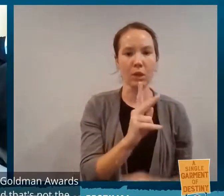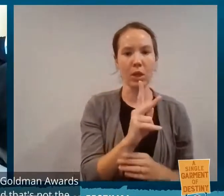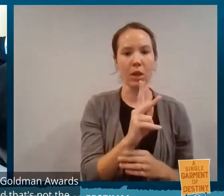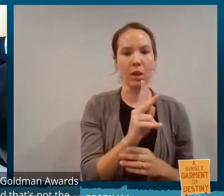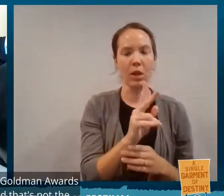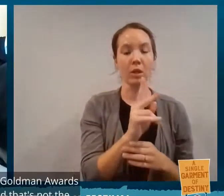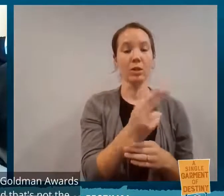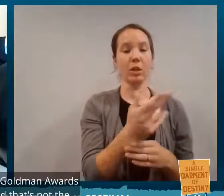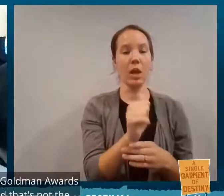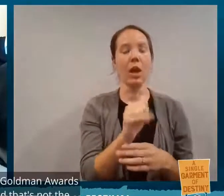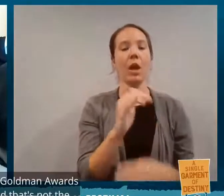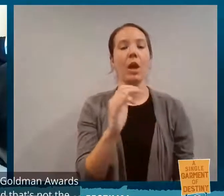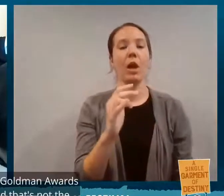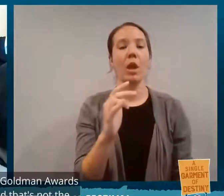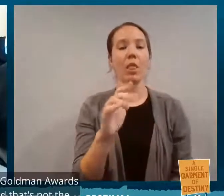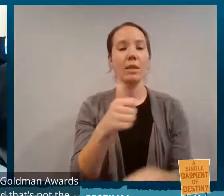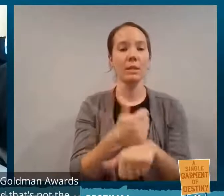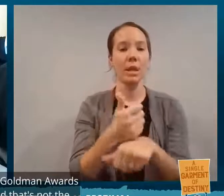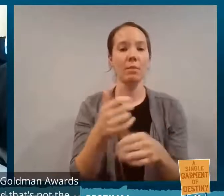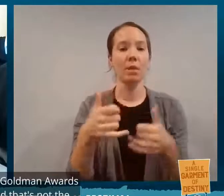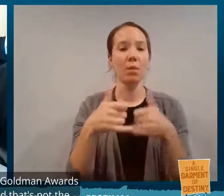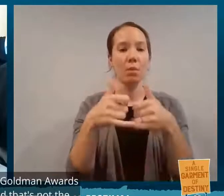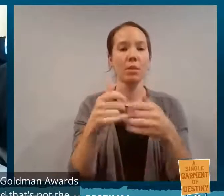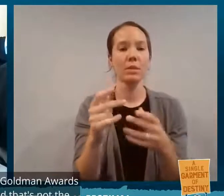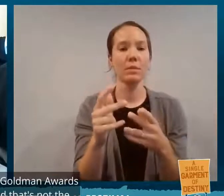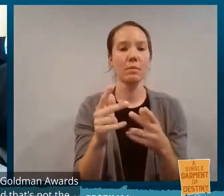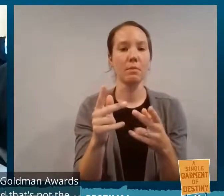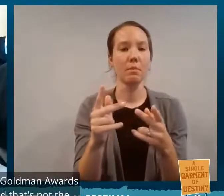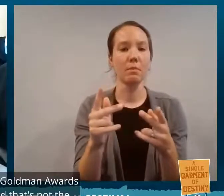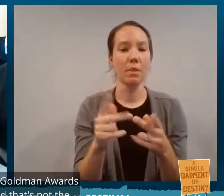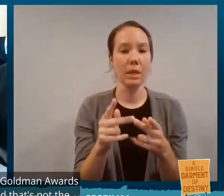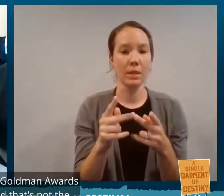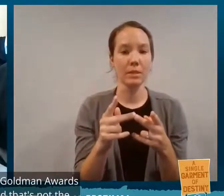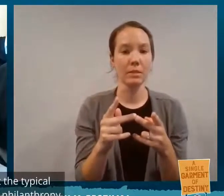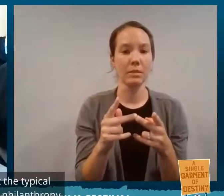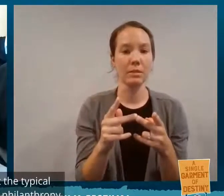put the Goldman Awards in place, and it's not the